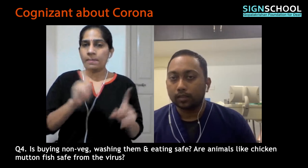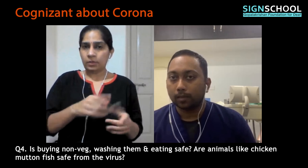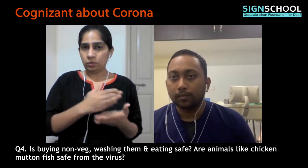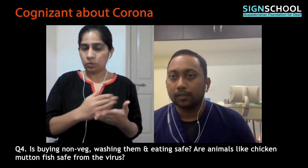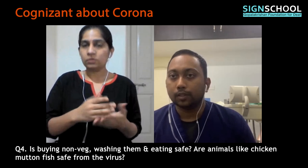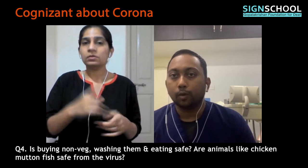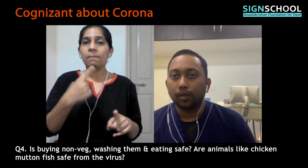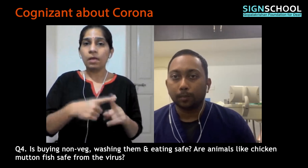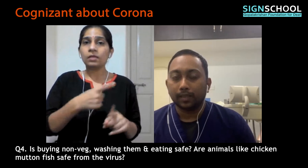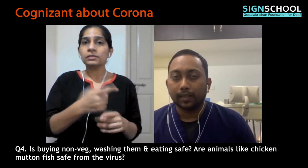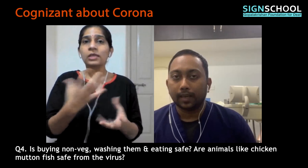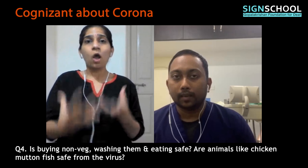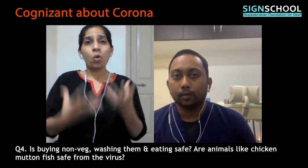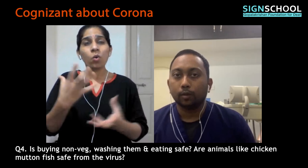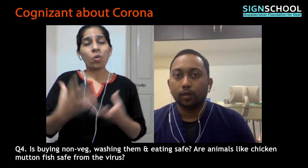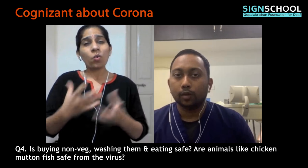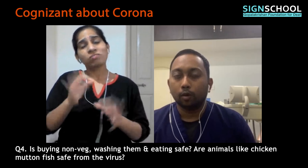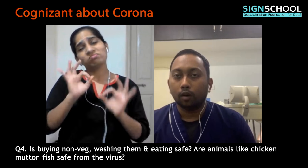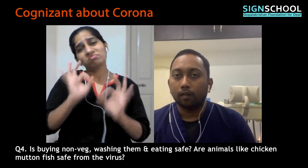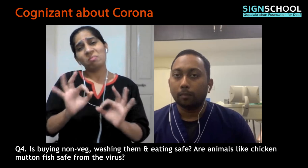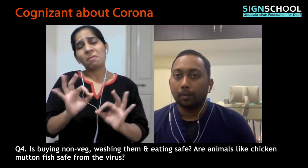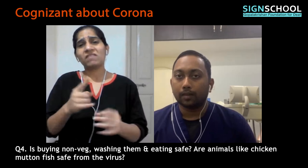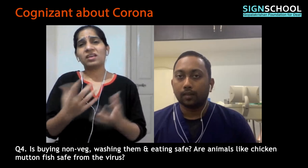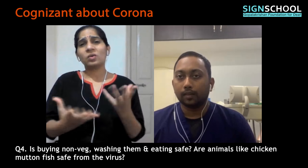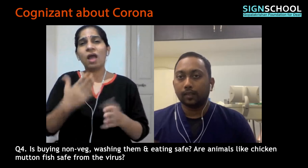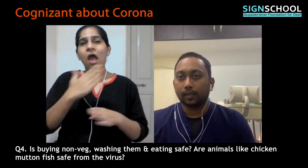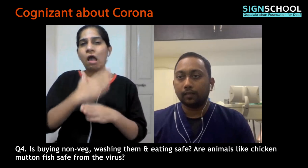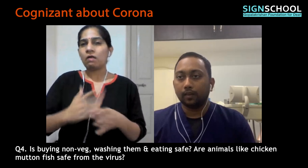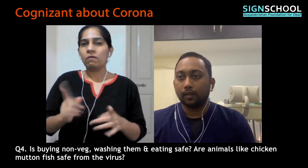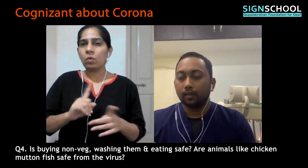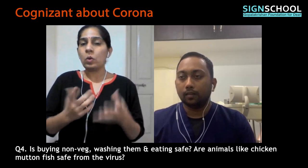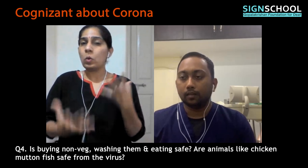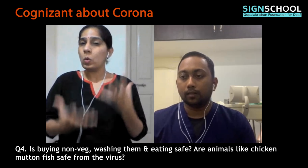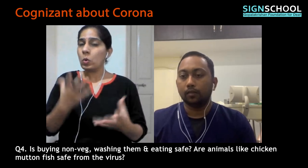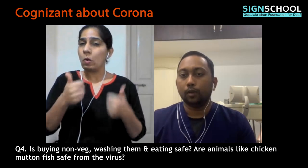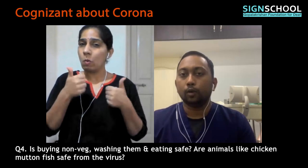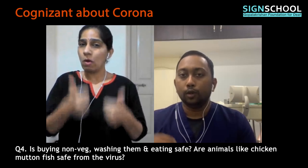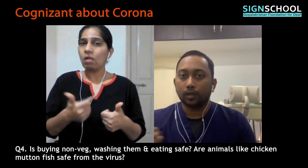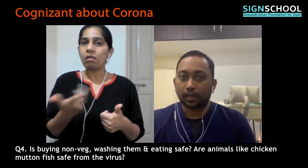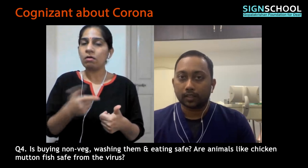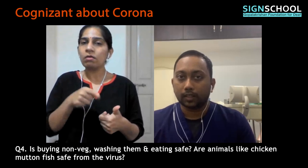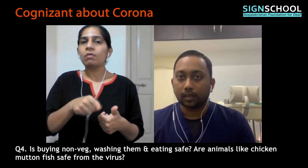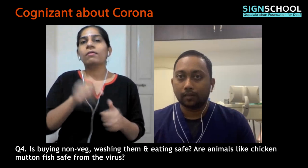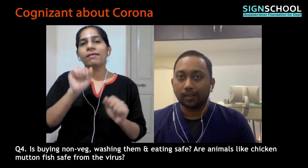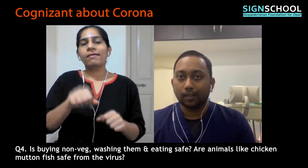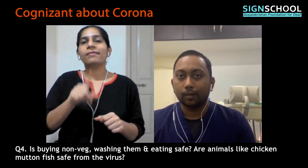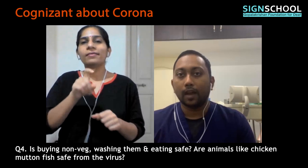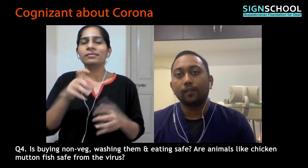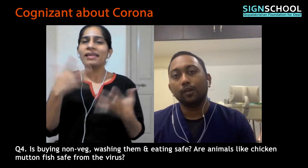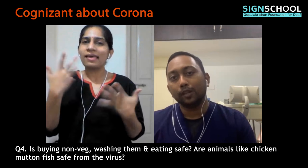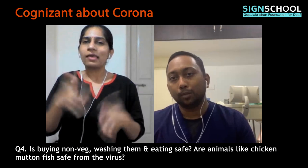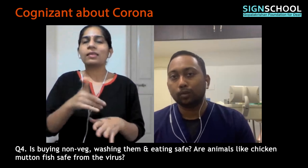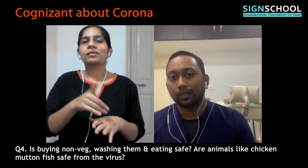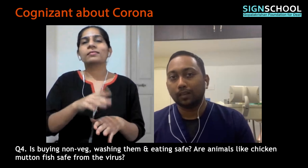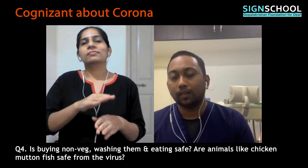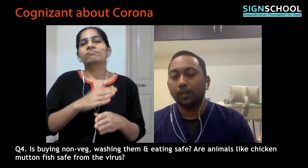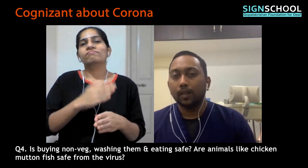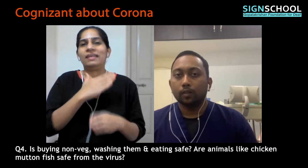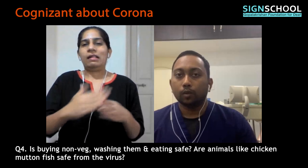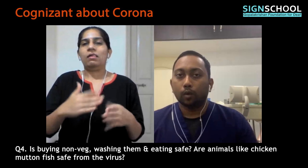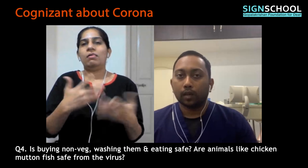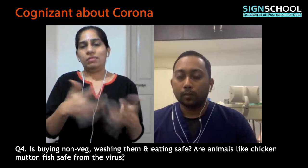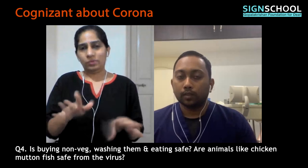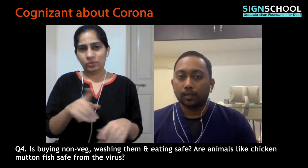it's germs which is going to be there is going to go off. But the cover, you're going to touch the cover. You have to dispose the